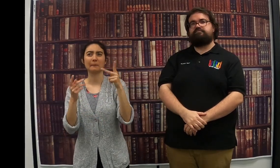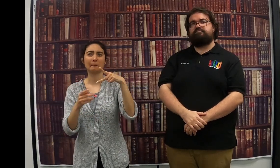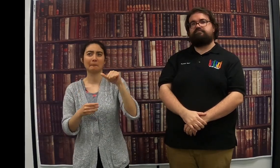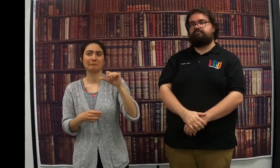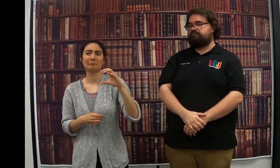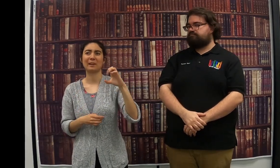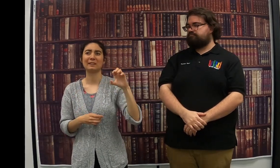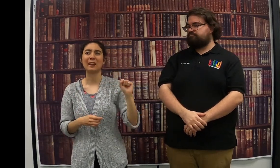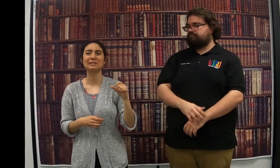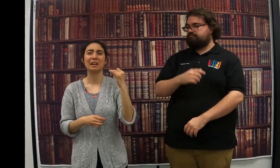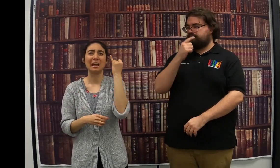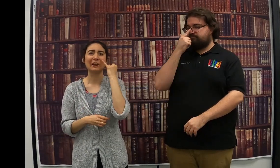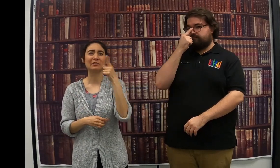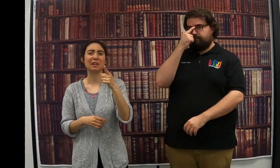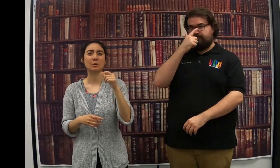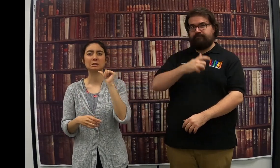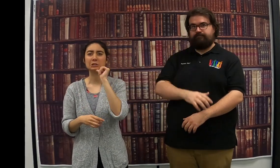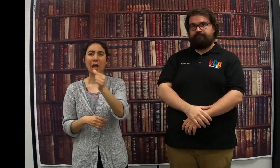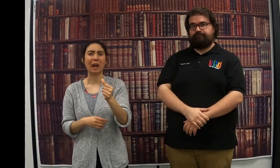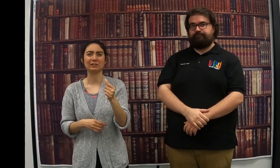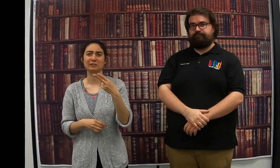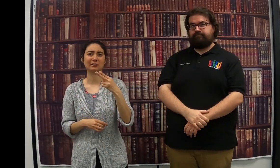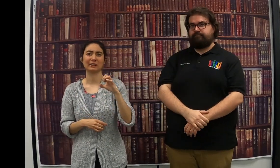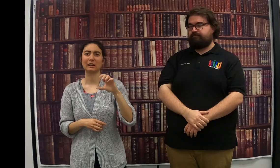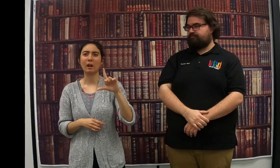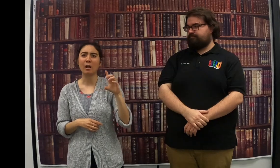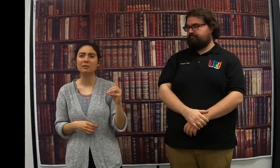he was not held fast, but walked on to the door.